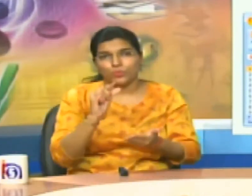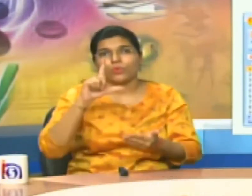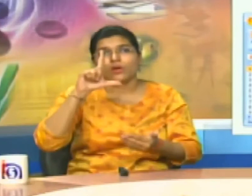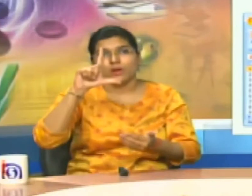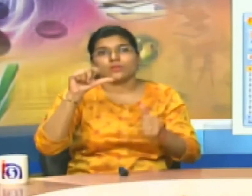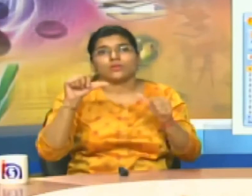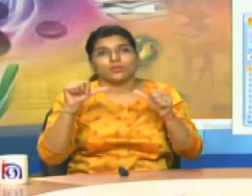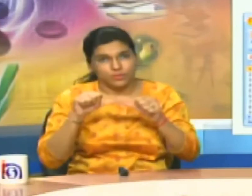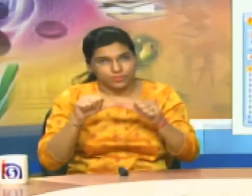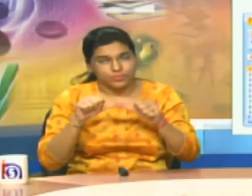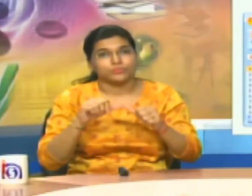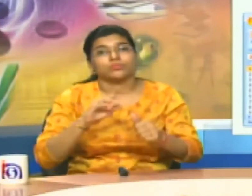small cells.